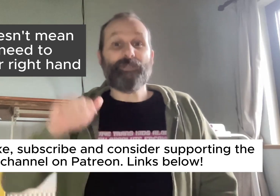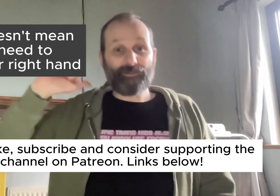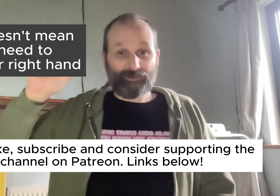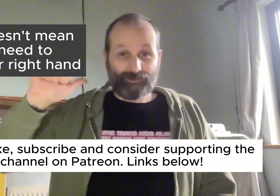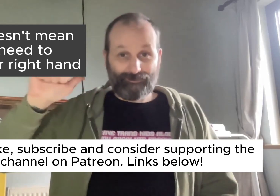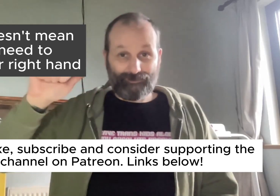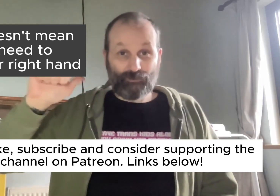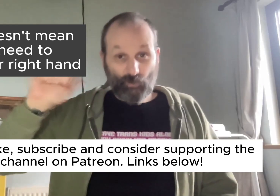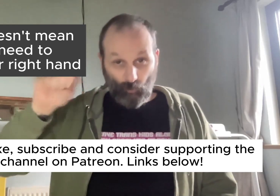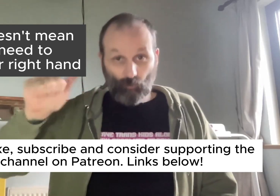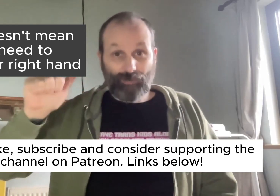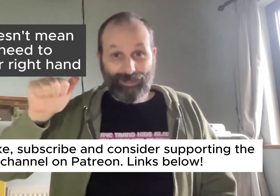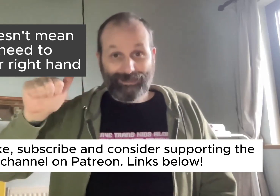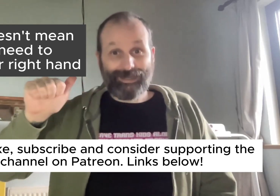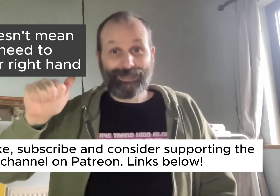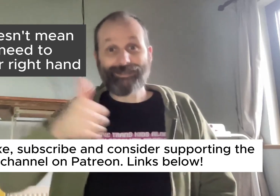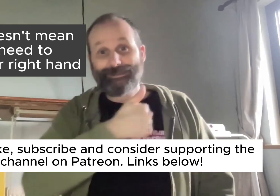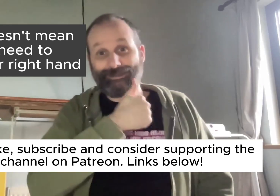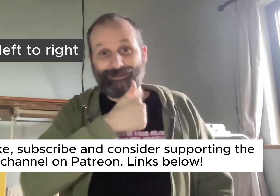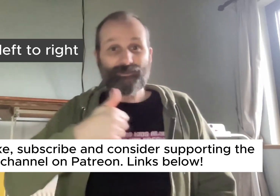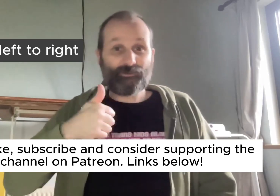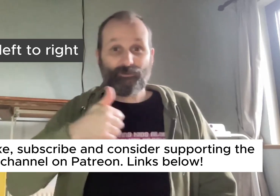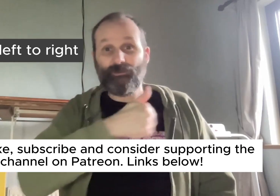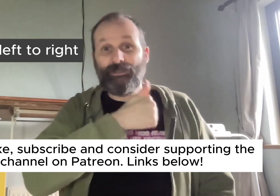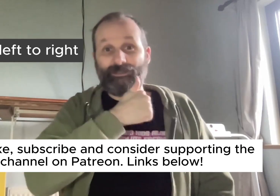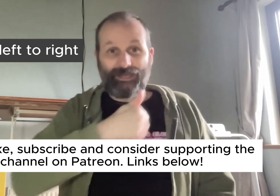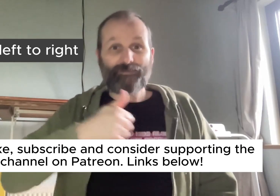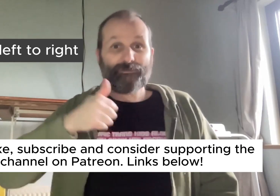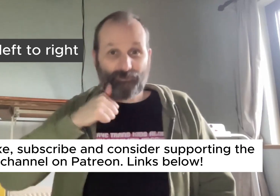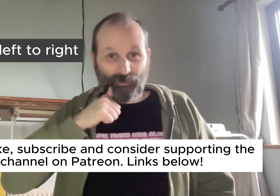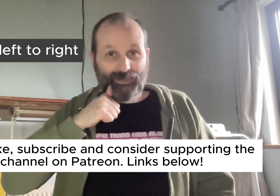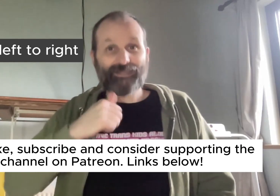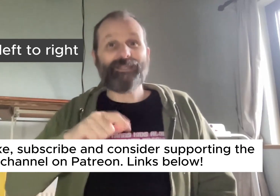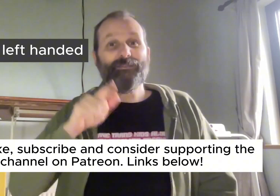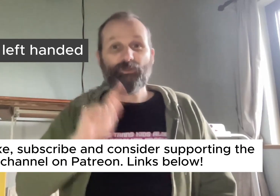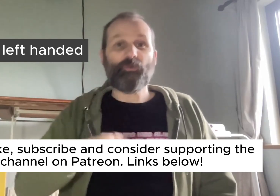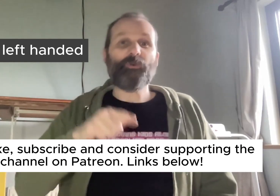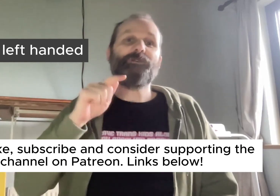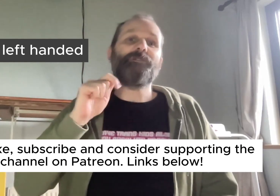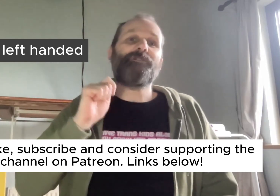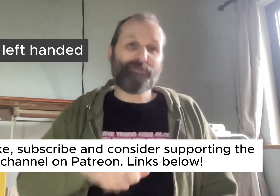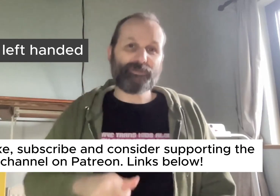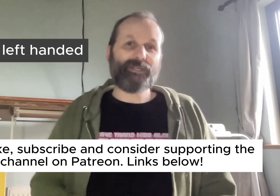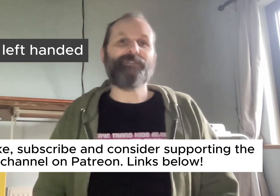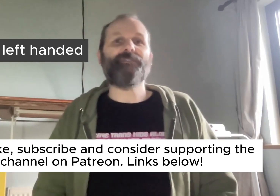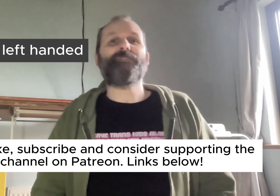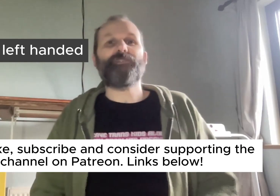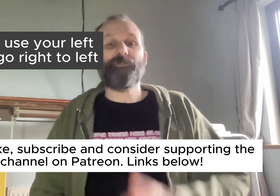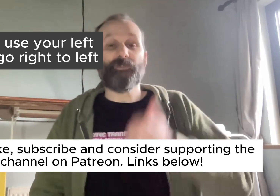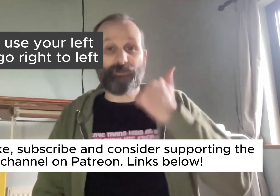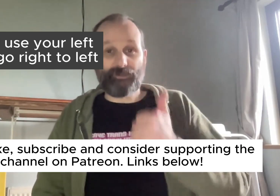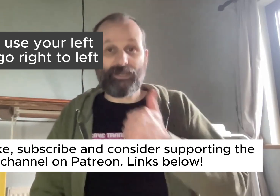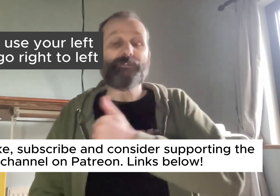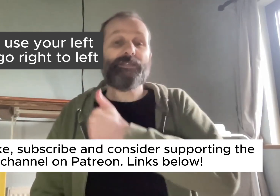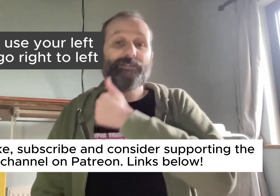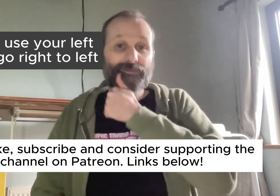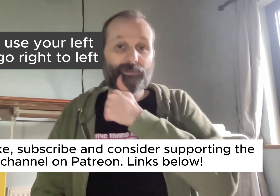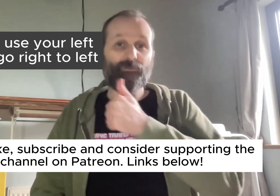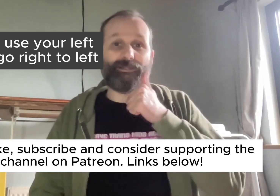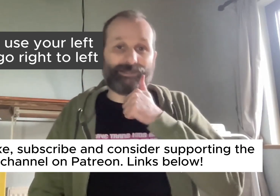need to use your right hand and do left to right. If you're left-handed, you would use your left hand and go right to